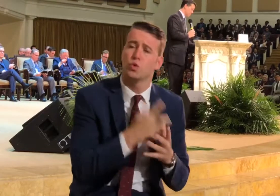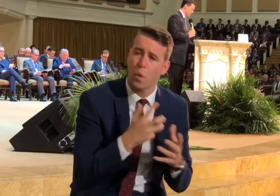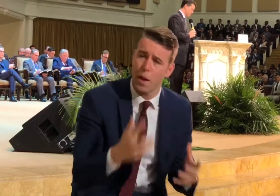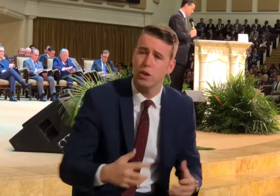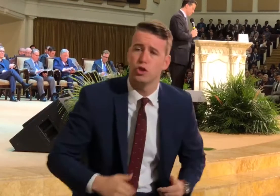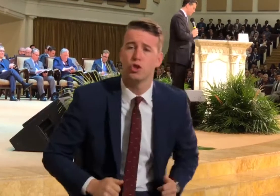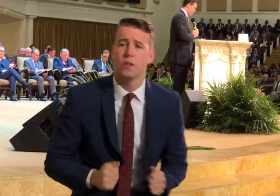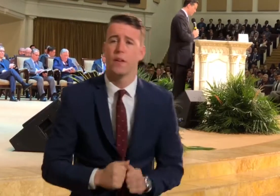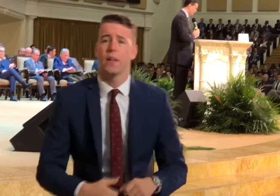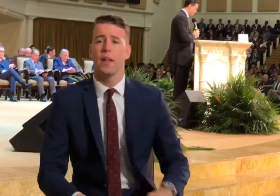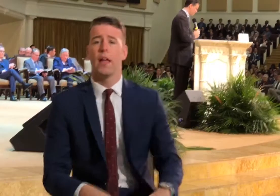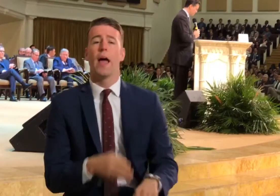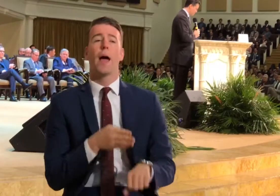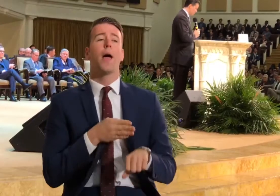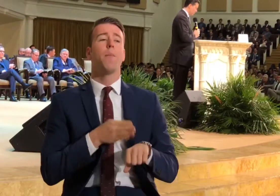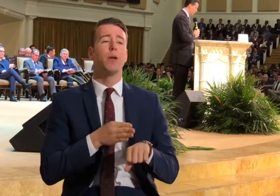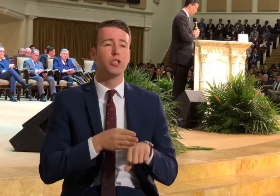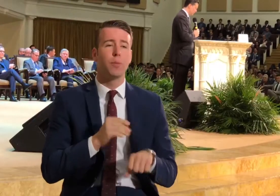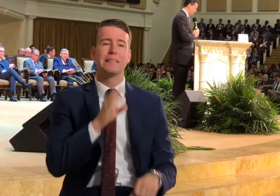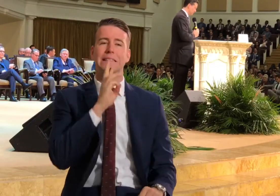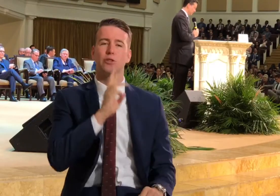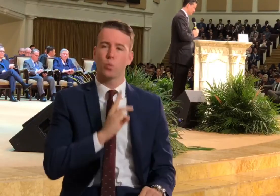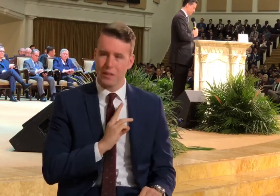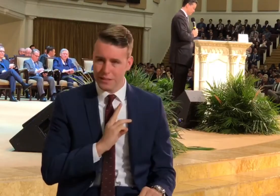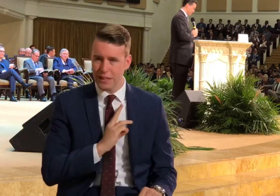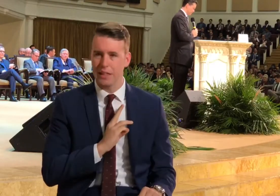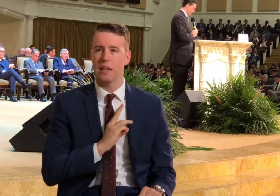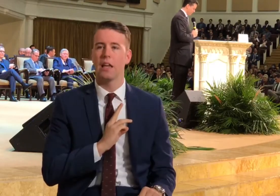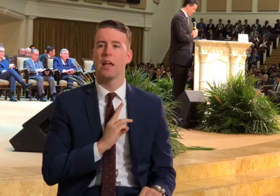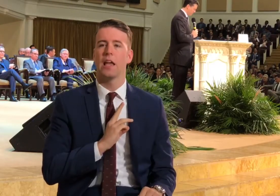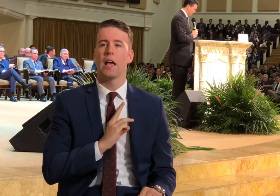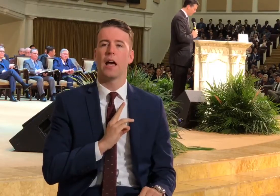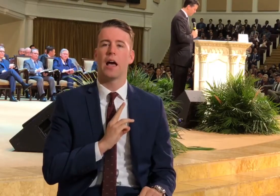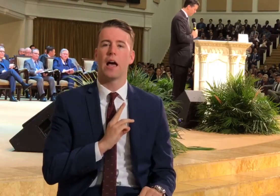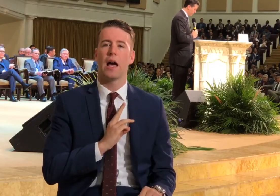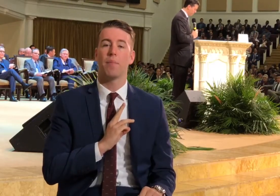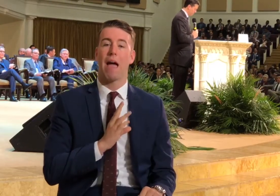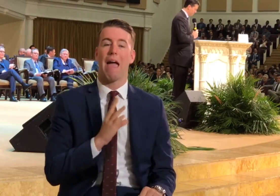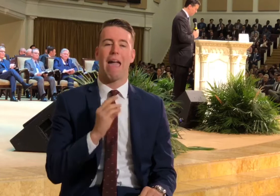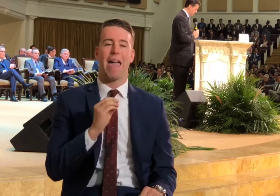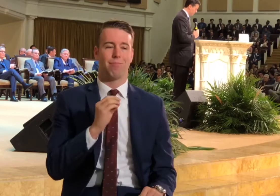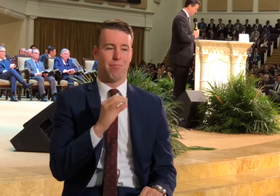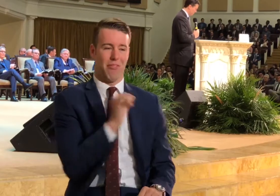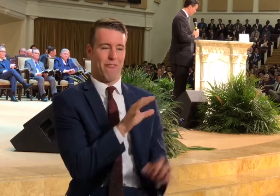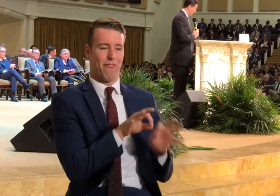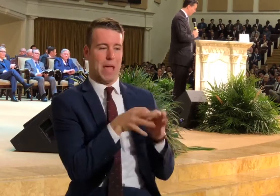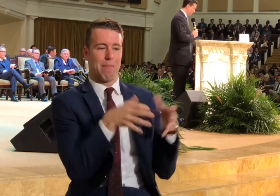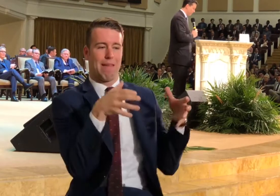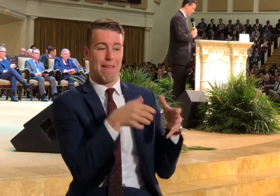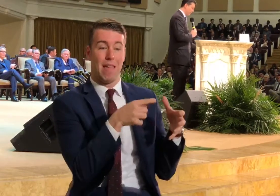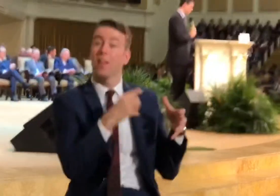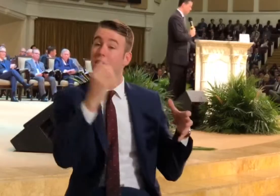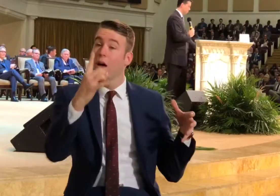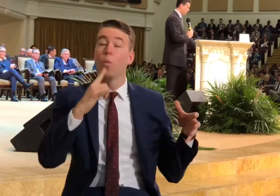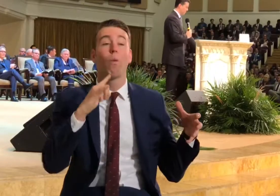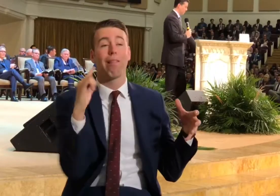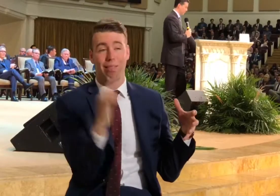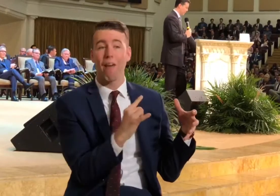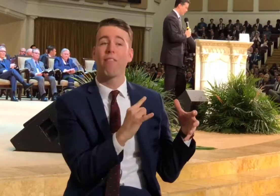much. Bishop and Sister Wilson and this family, we love